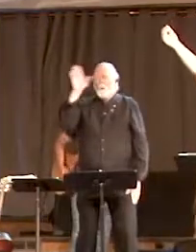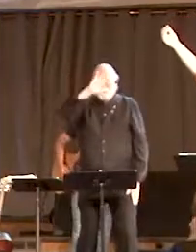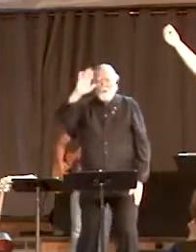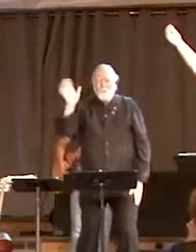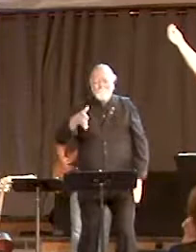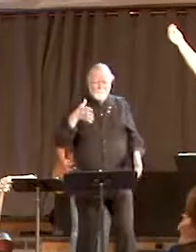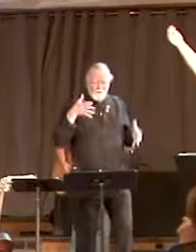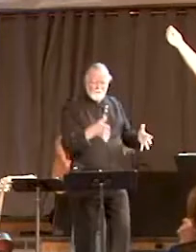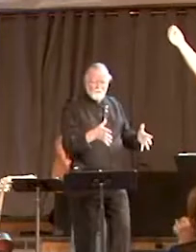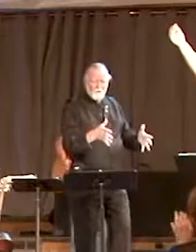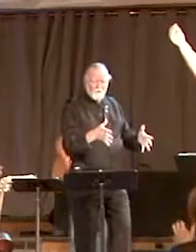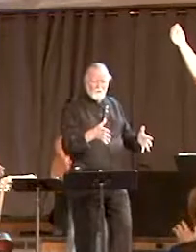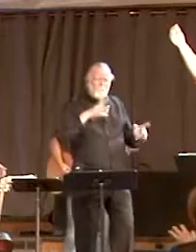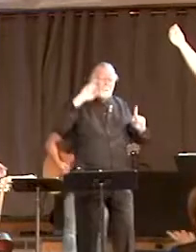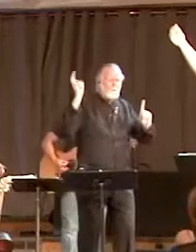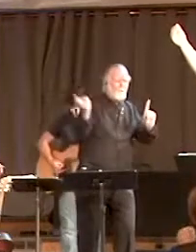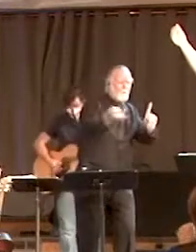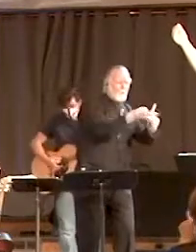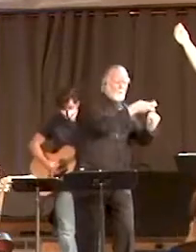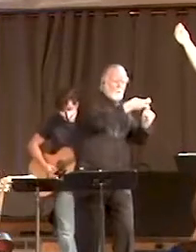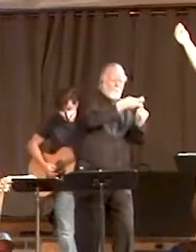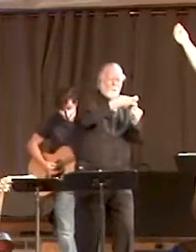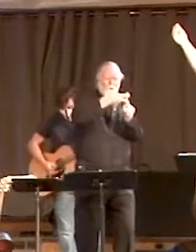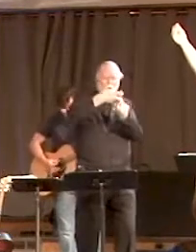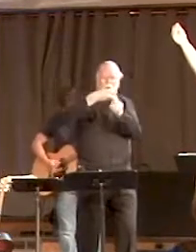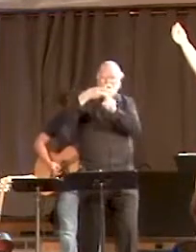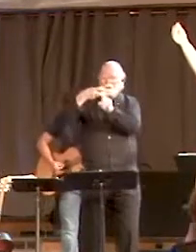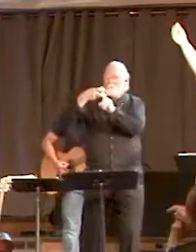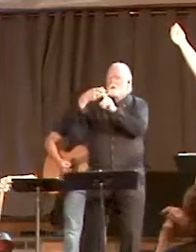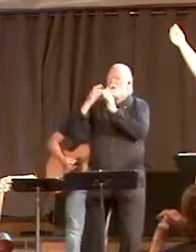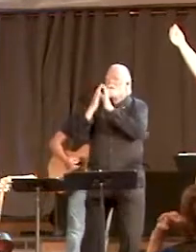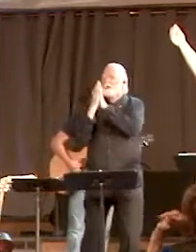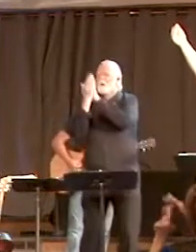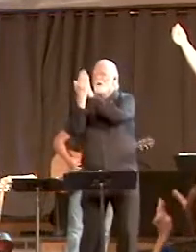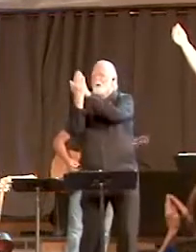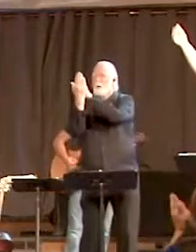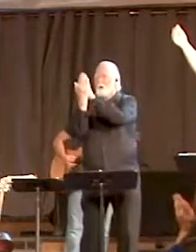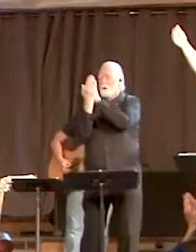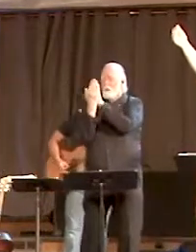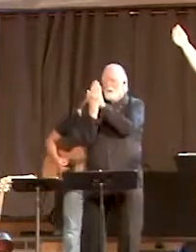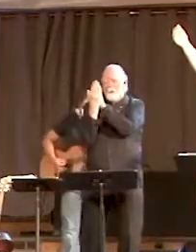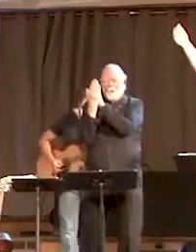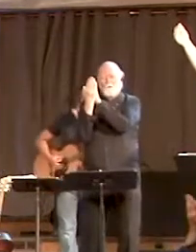down. You're never gonna let, never gonna let me